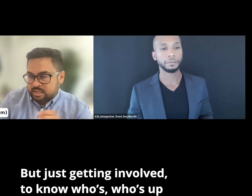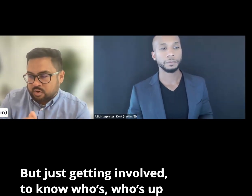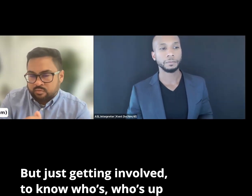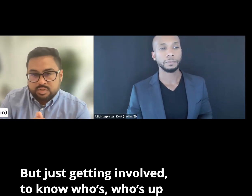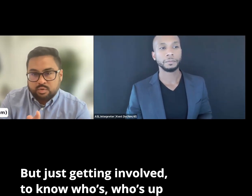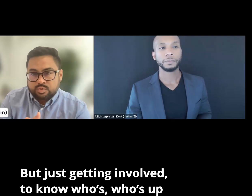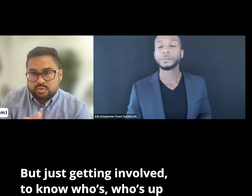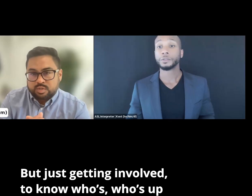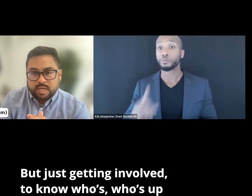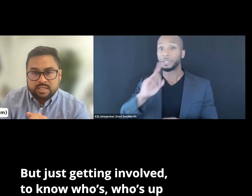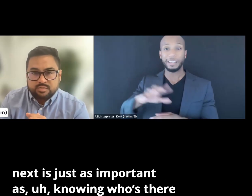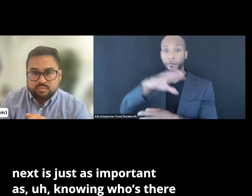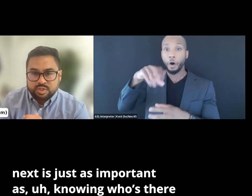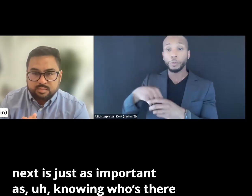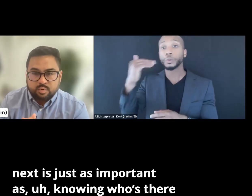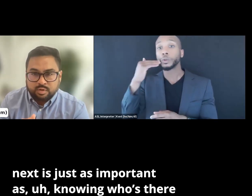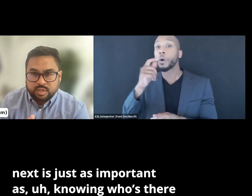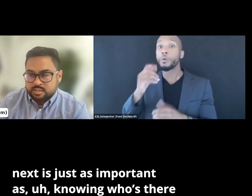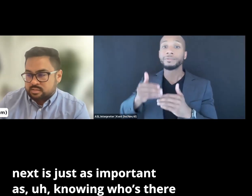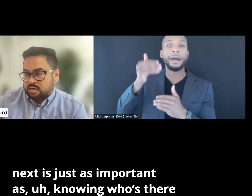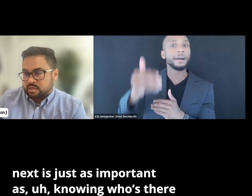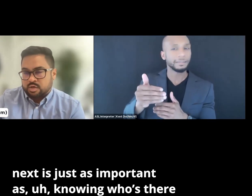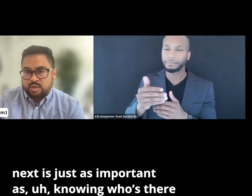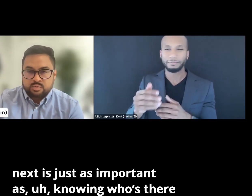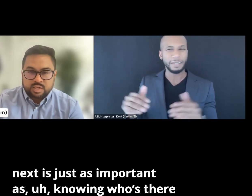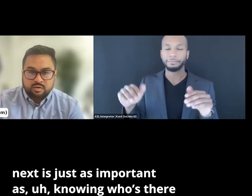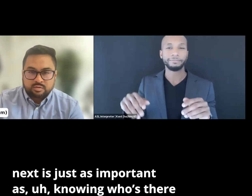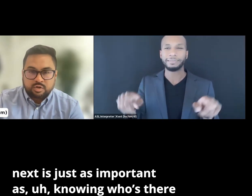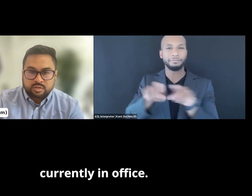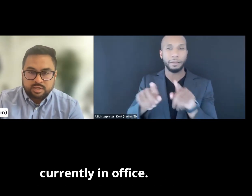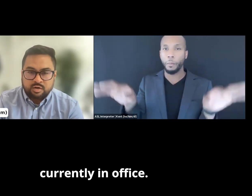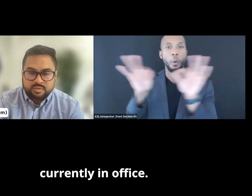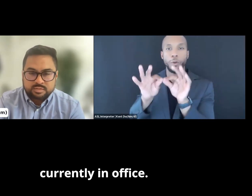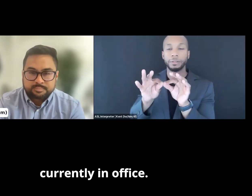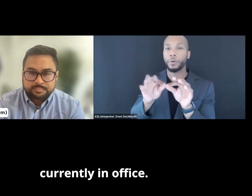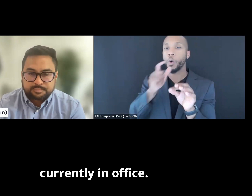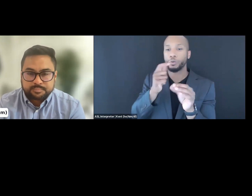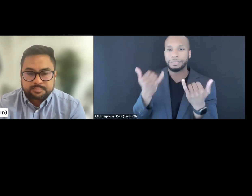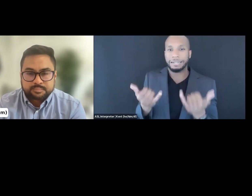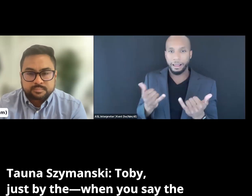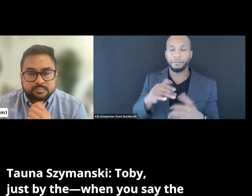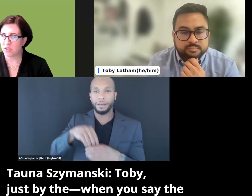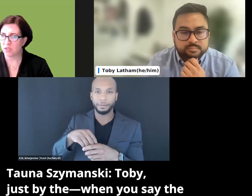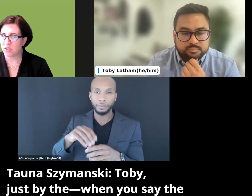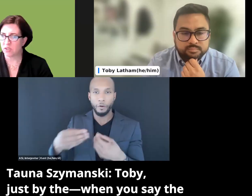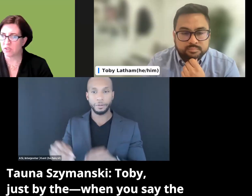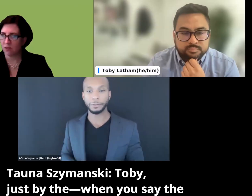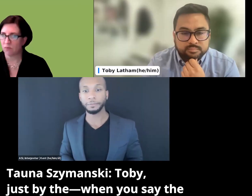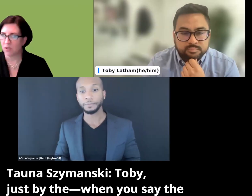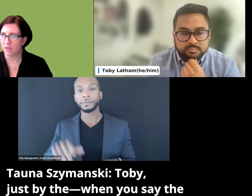But just getting involved to know who's up next is just as important as knowing who's there currently in office. Toby,